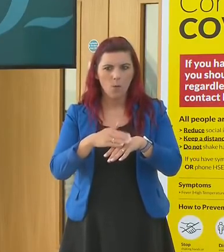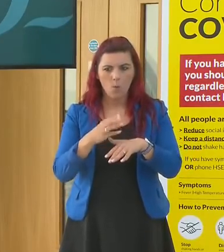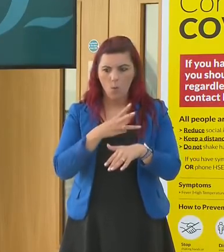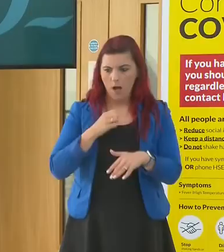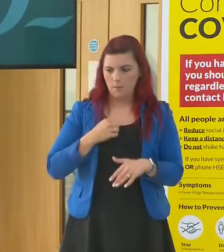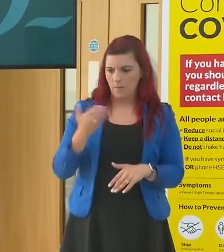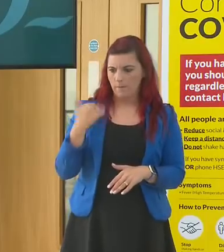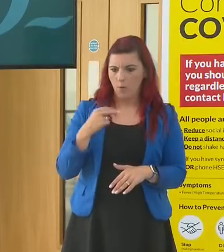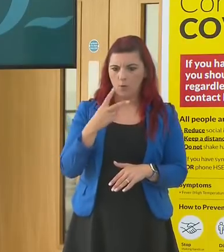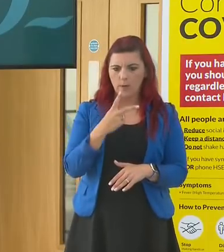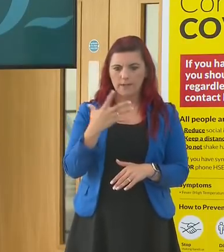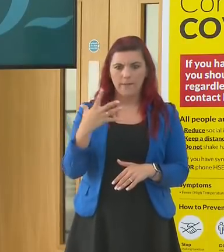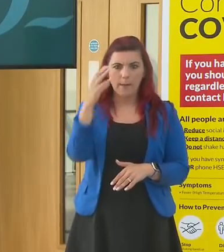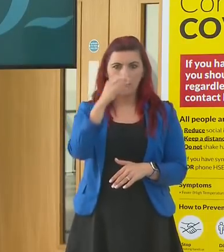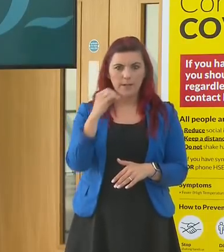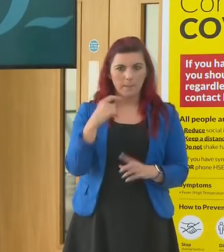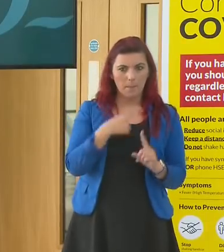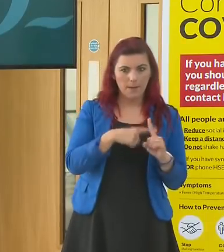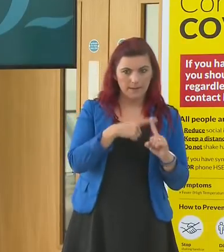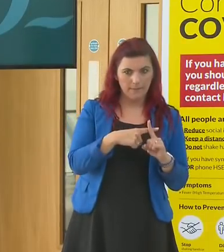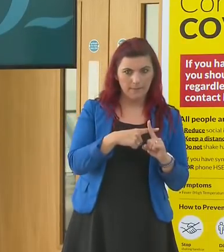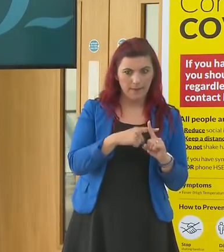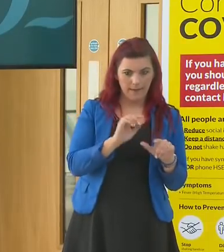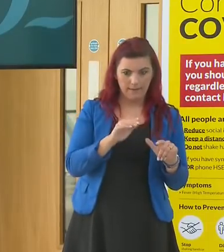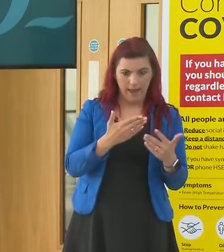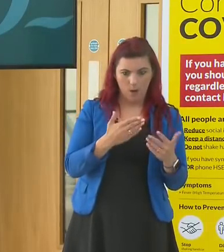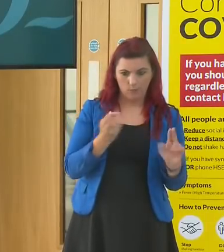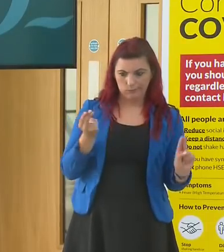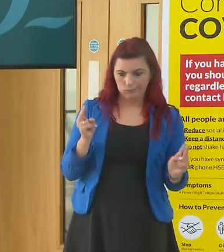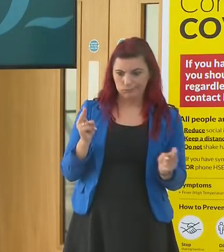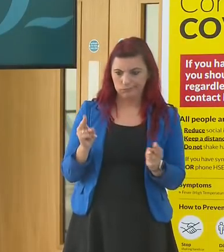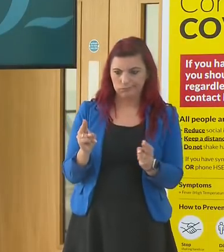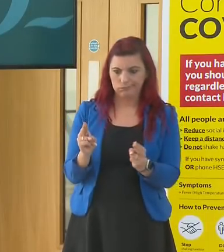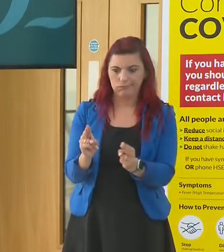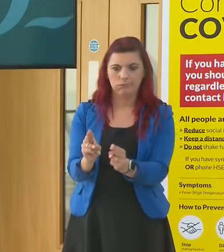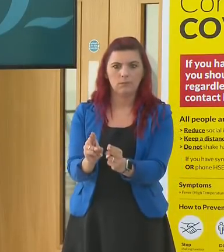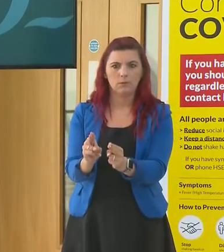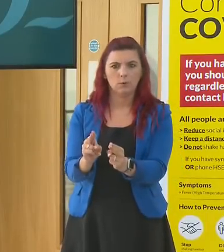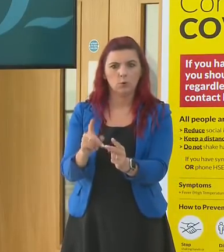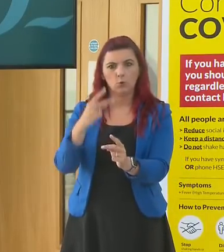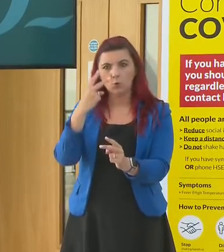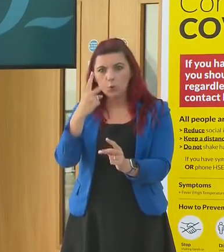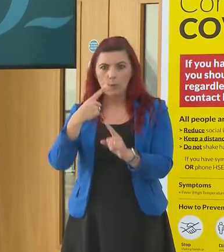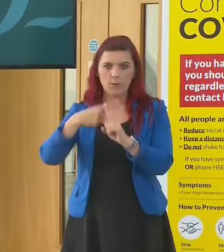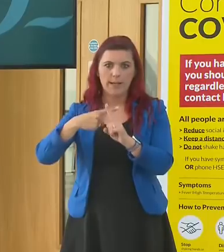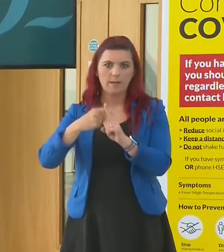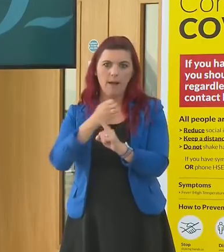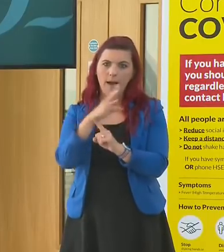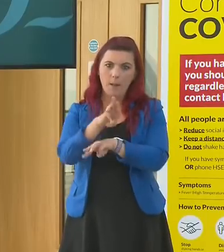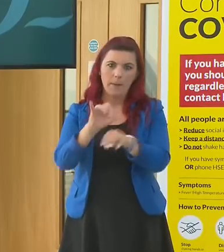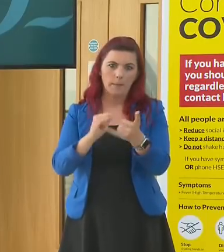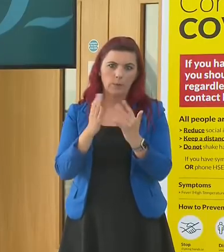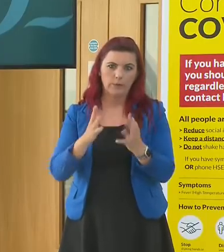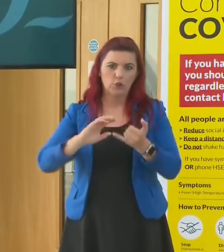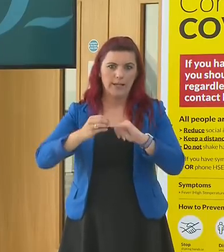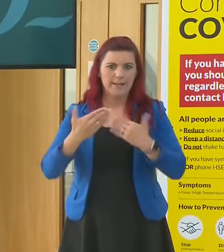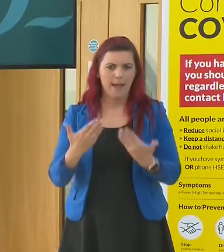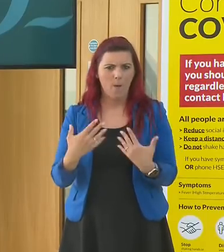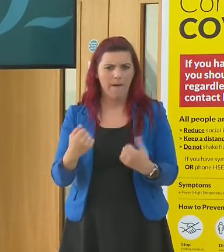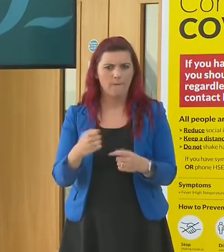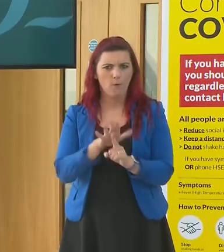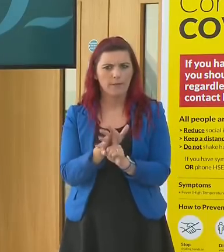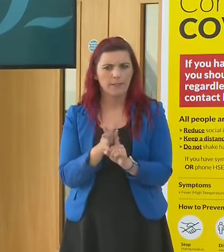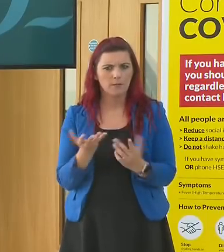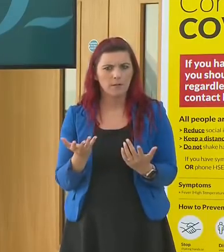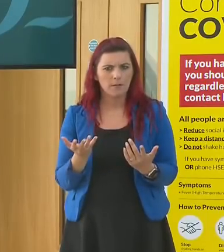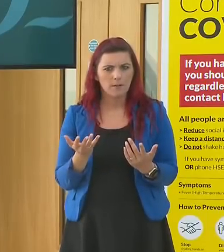albeit in a lower scale of testing, to now falling week on week to now at about 2%. So all the signs are,